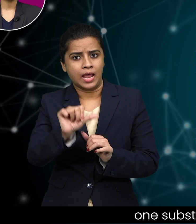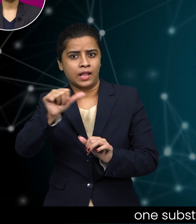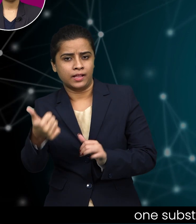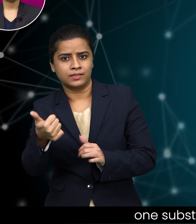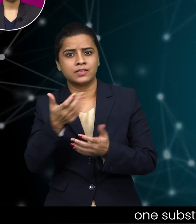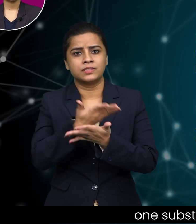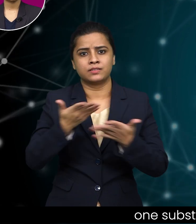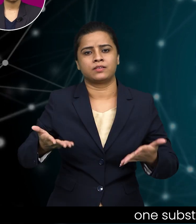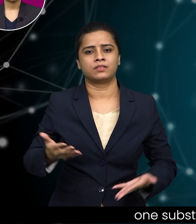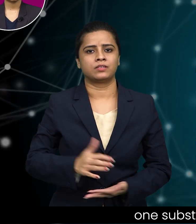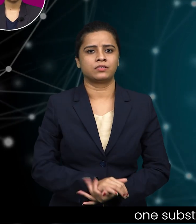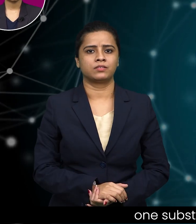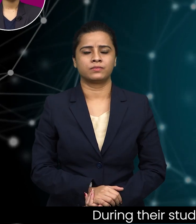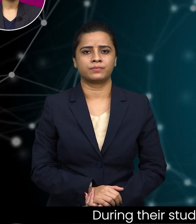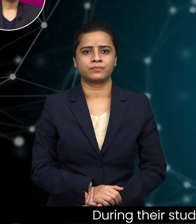another.